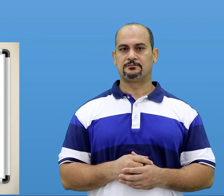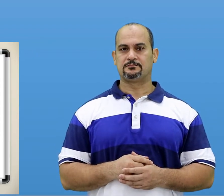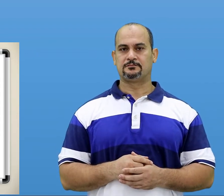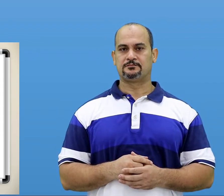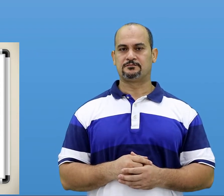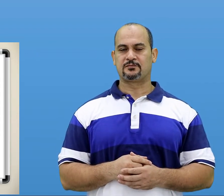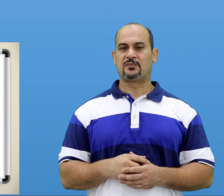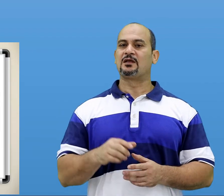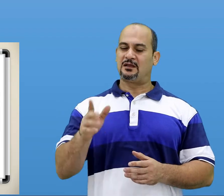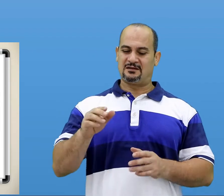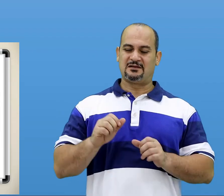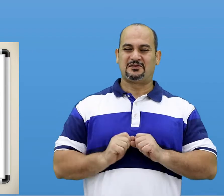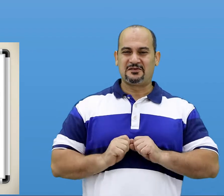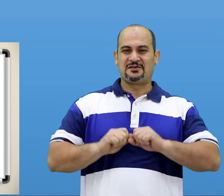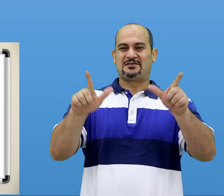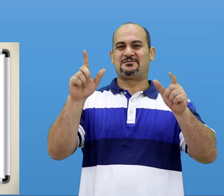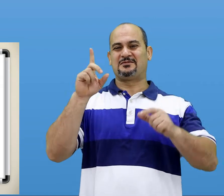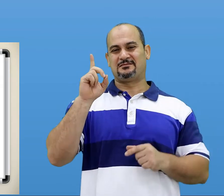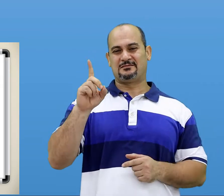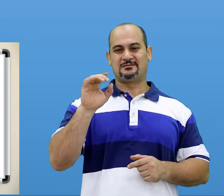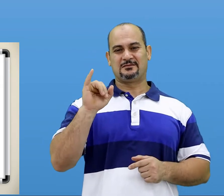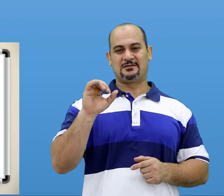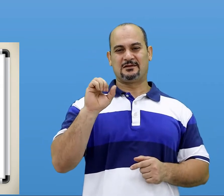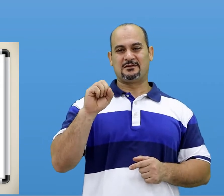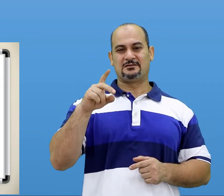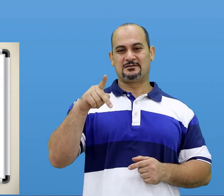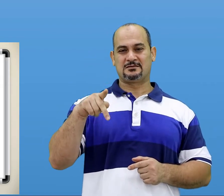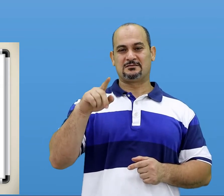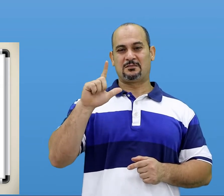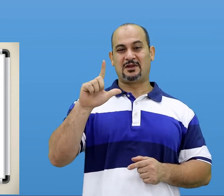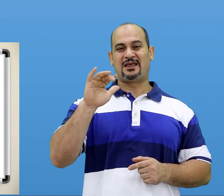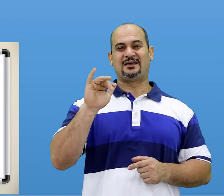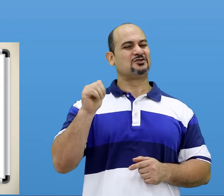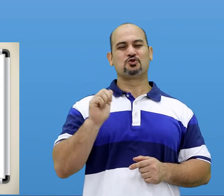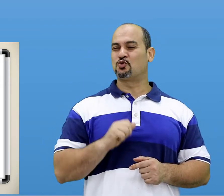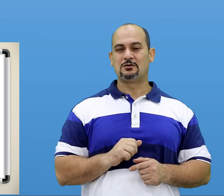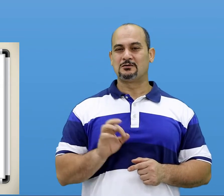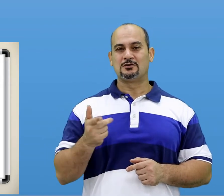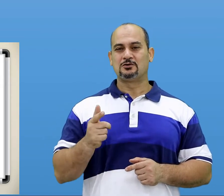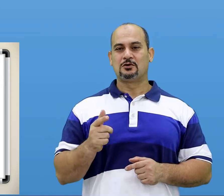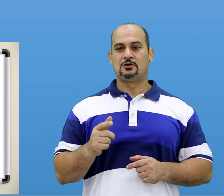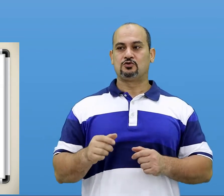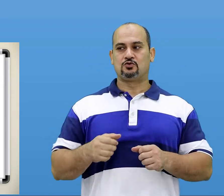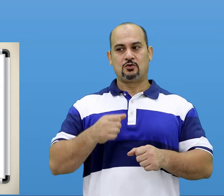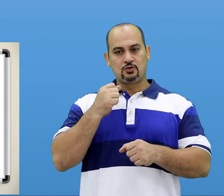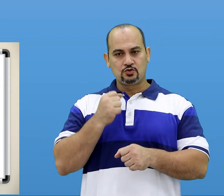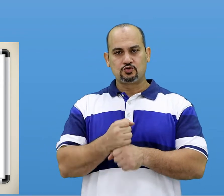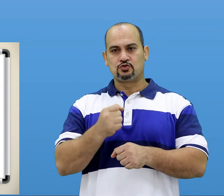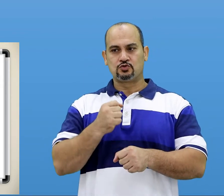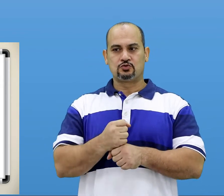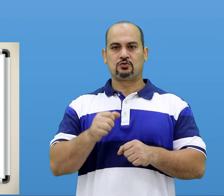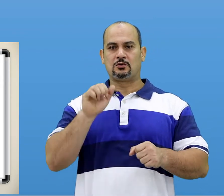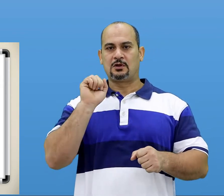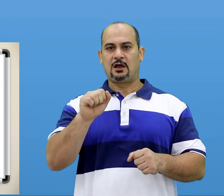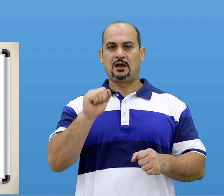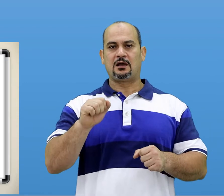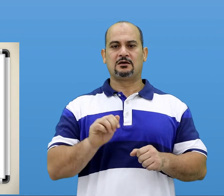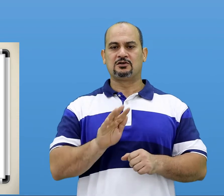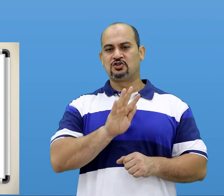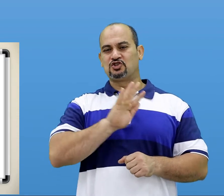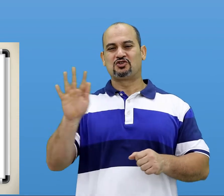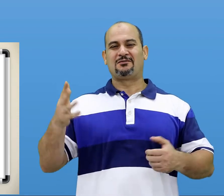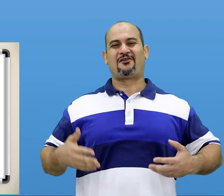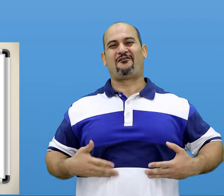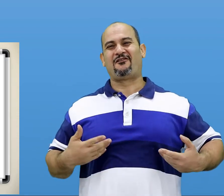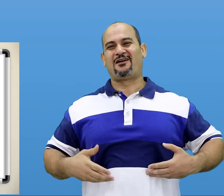the word display. The definition, a performance, show, or event intended for